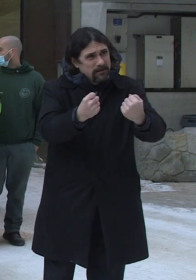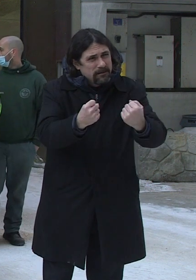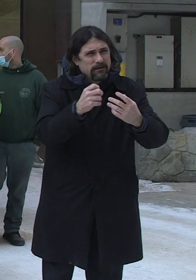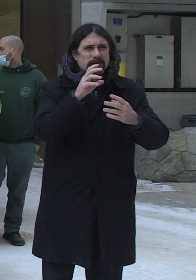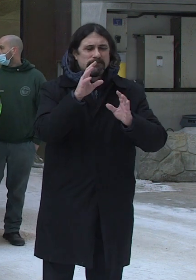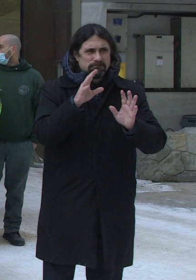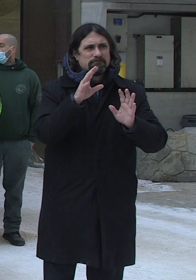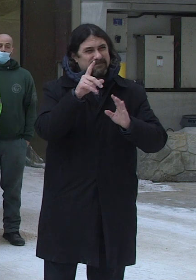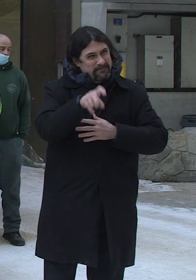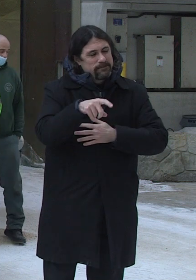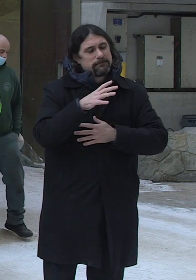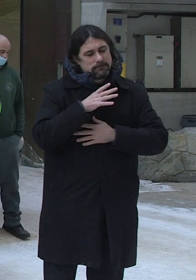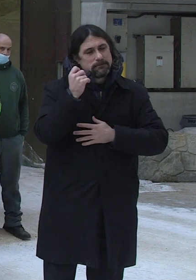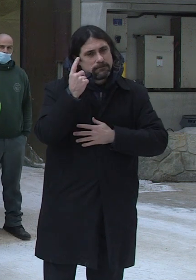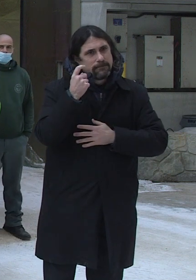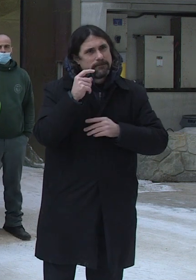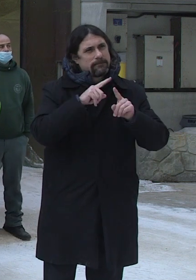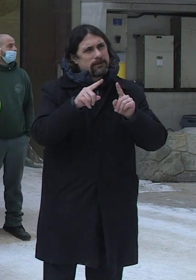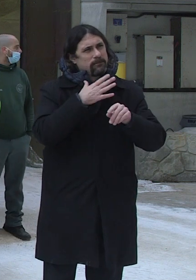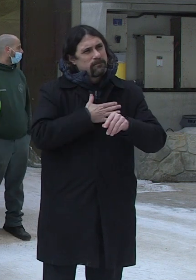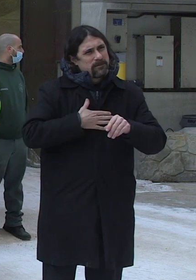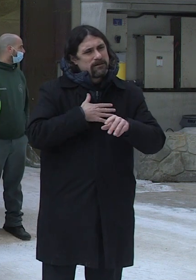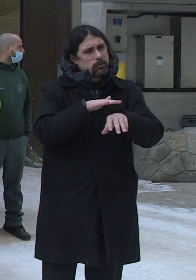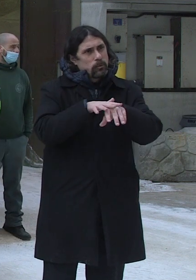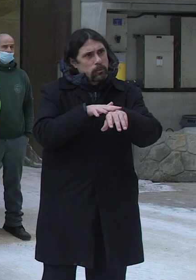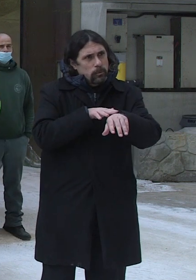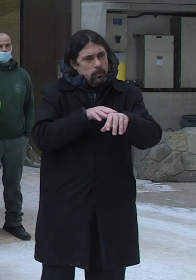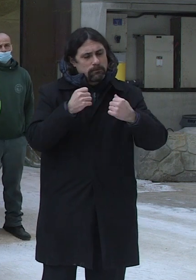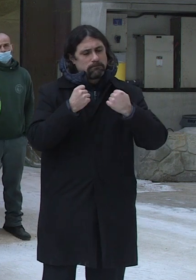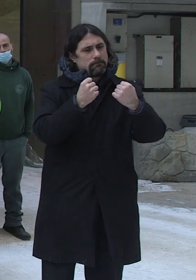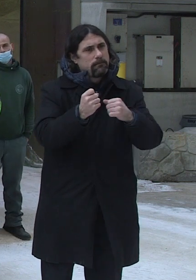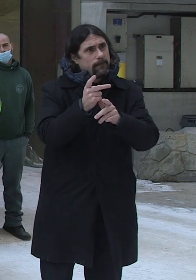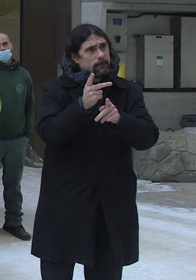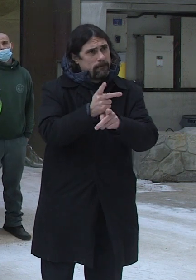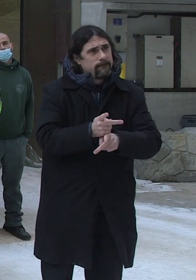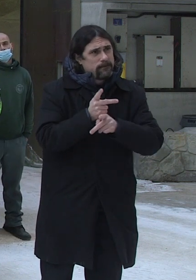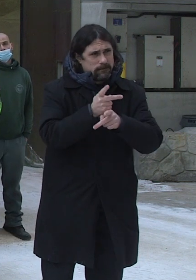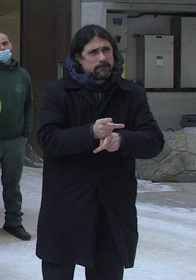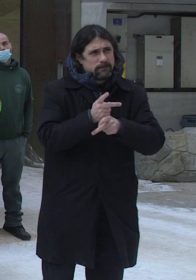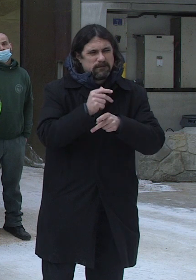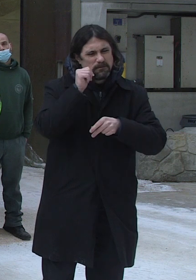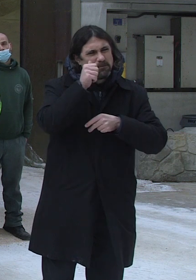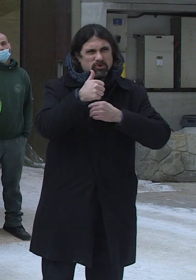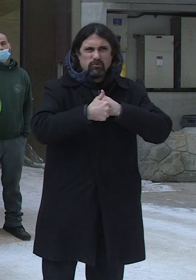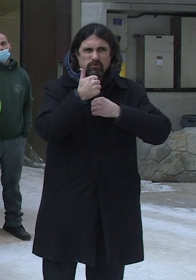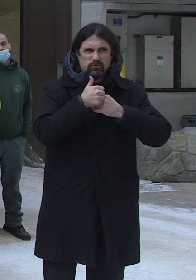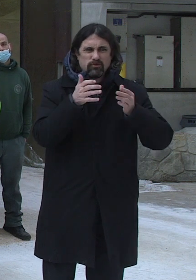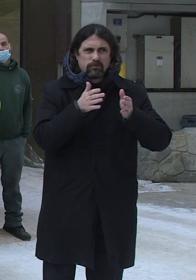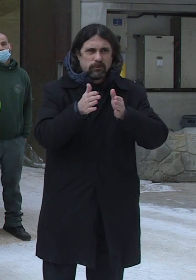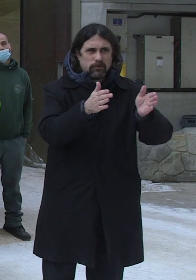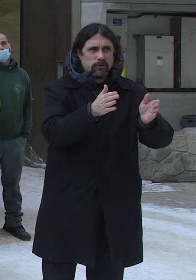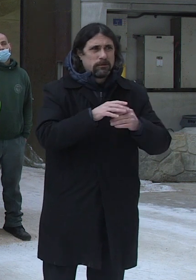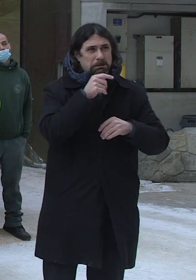morning commute into the evening commute. We will be out there. Our approach will be to take every route and every street slowly